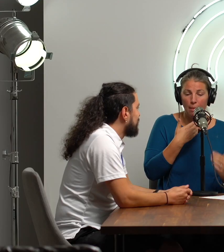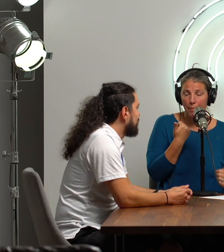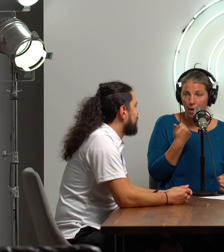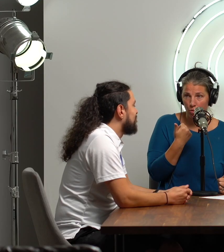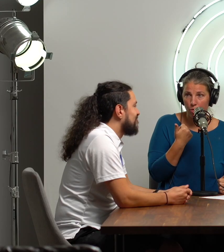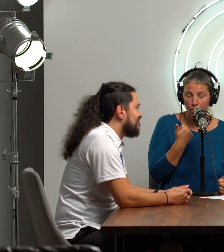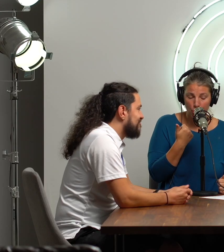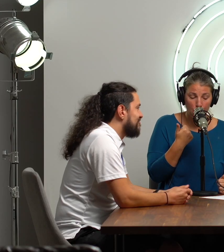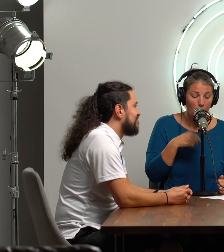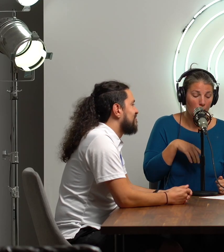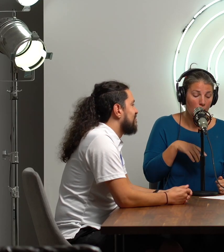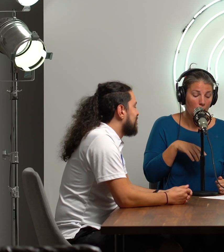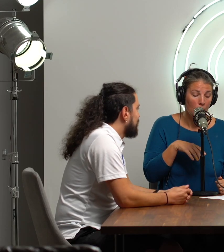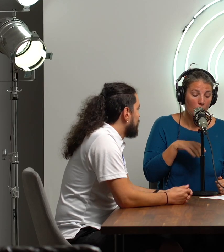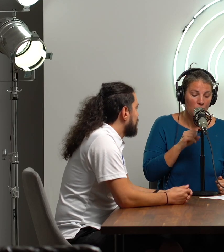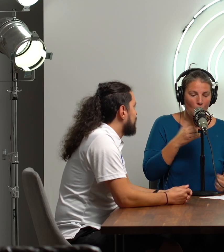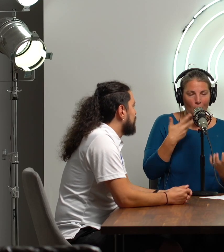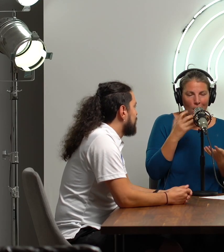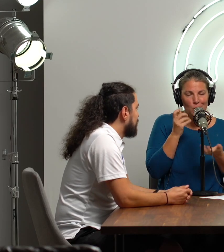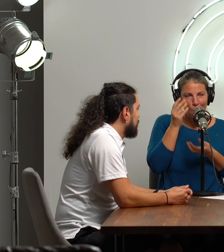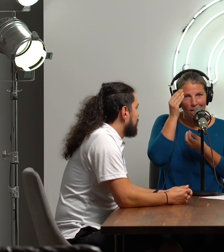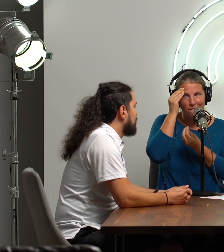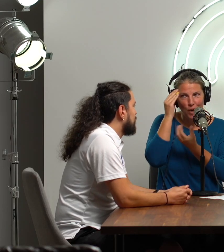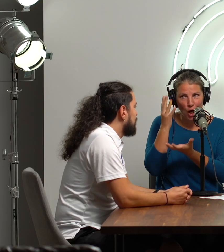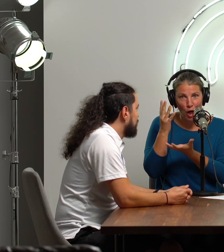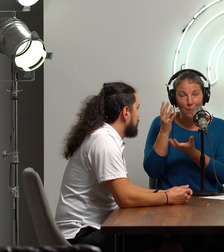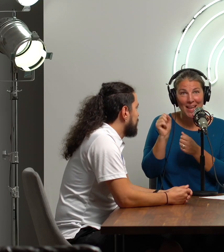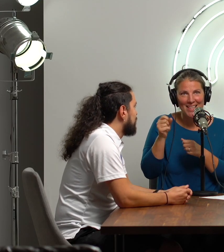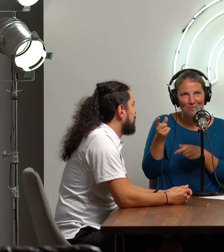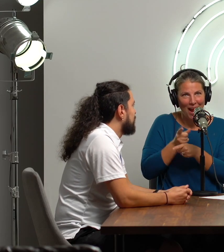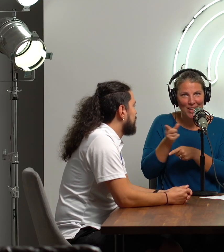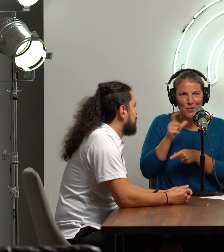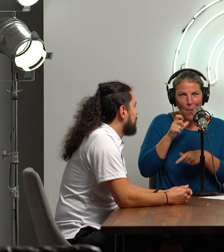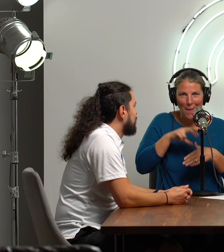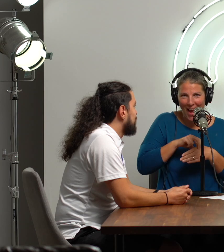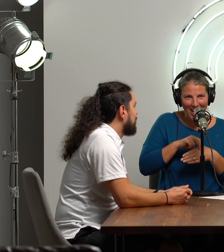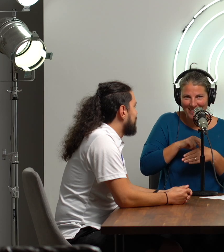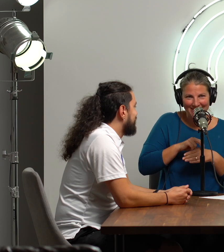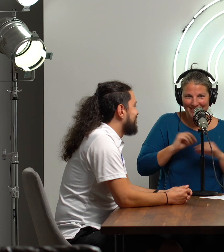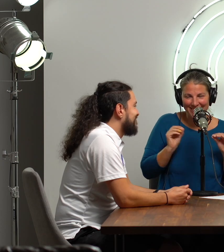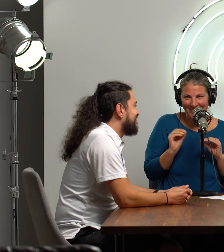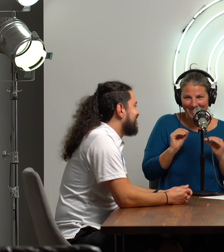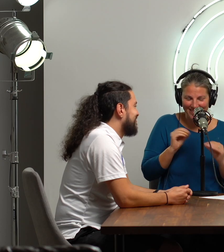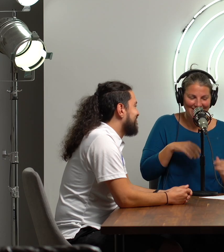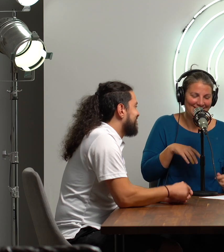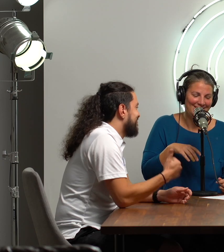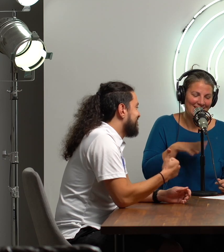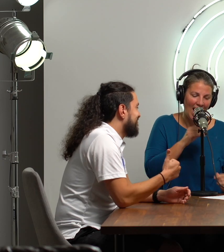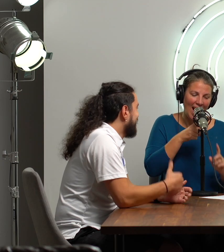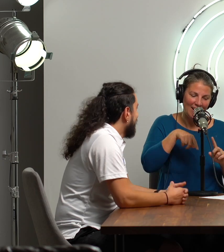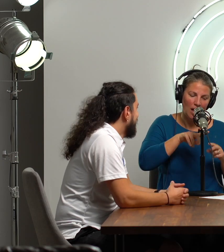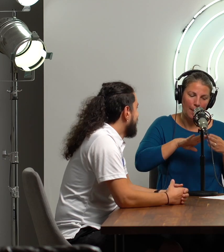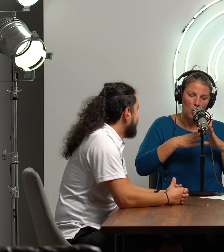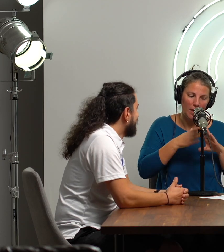i just want to affirm that you don't bite and it is a loving community and i'm grateful for that